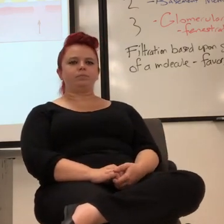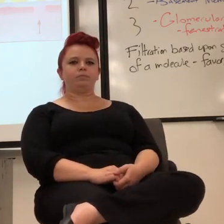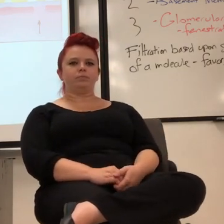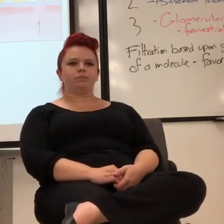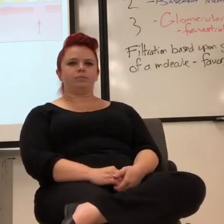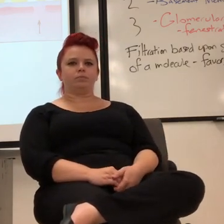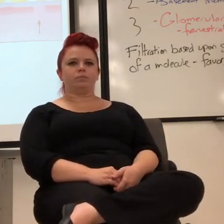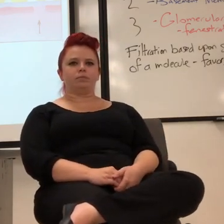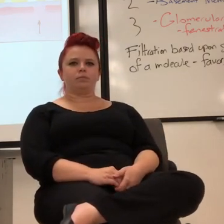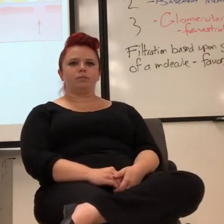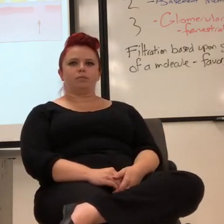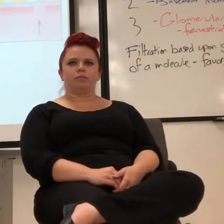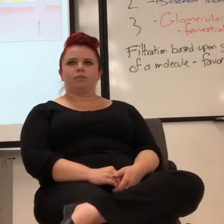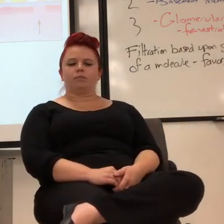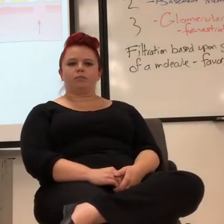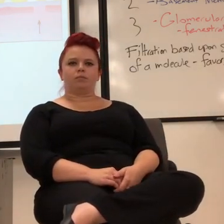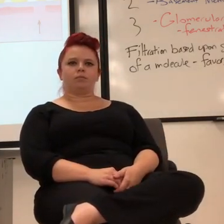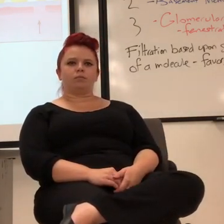molecules.